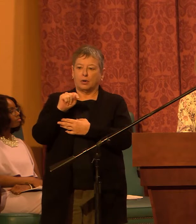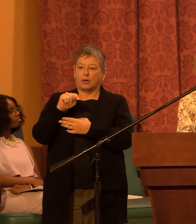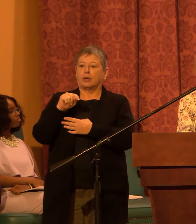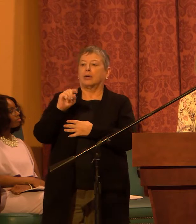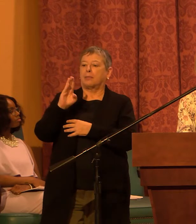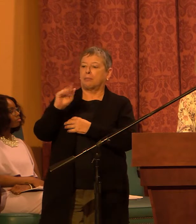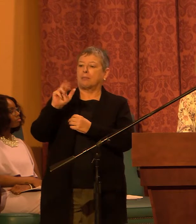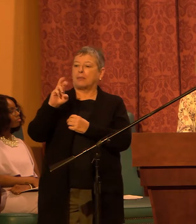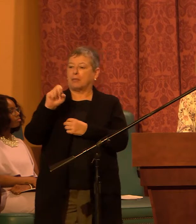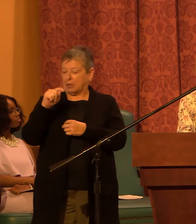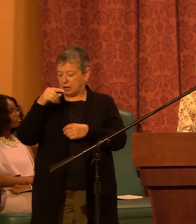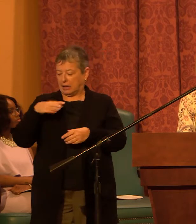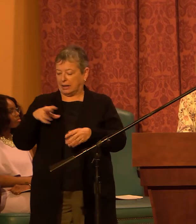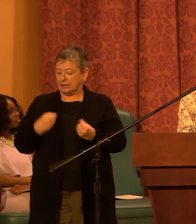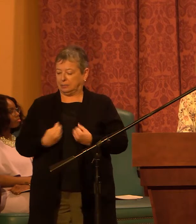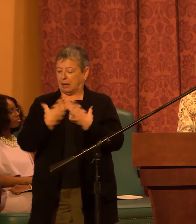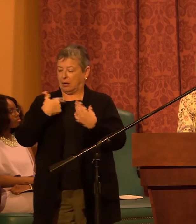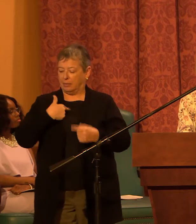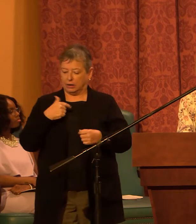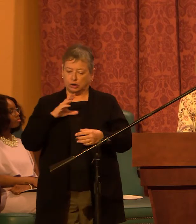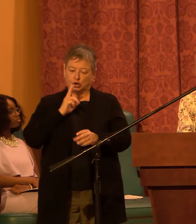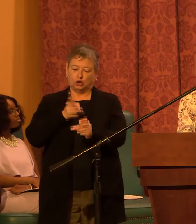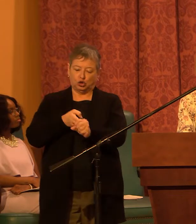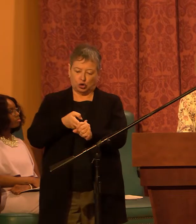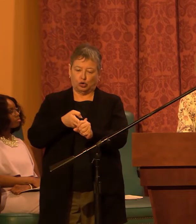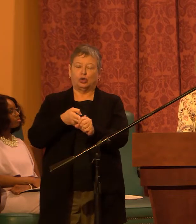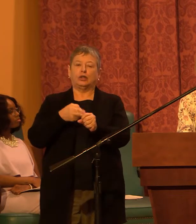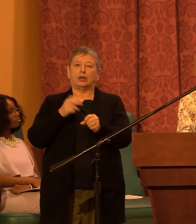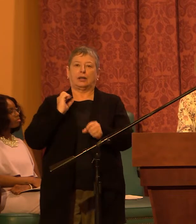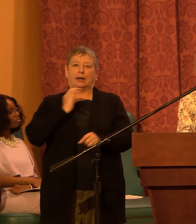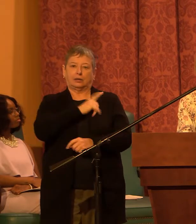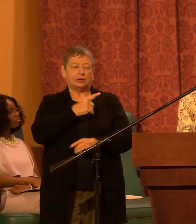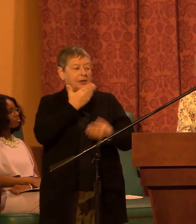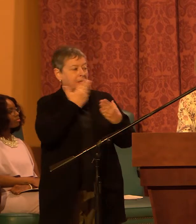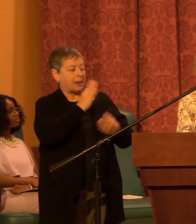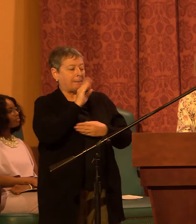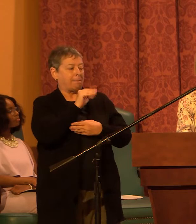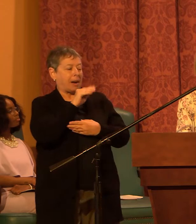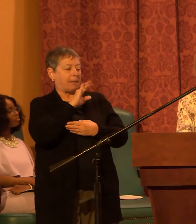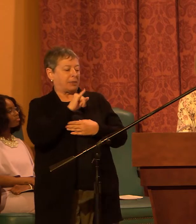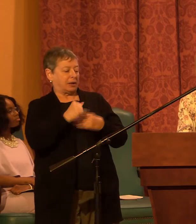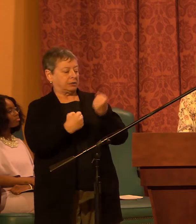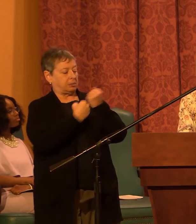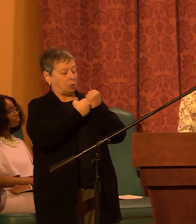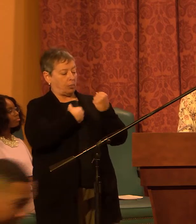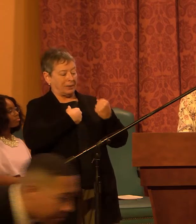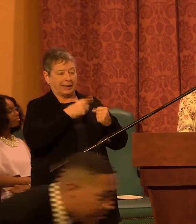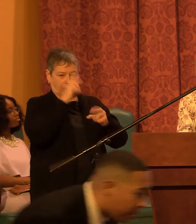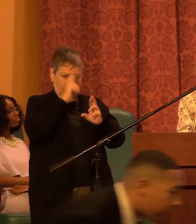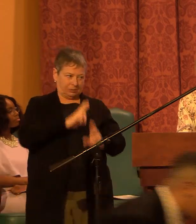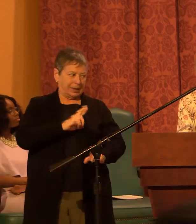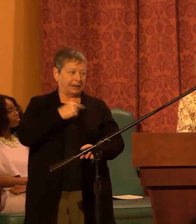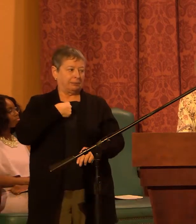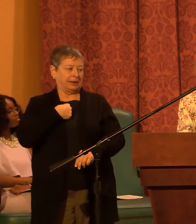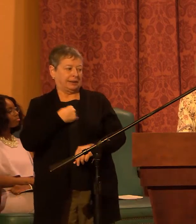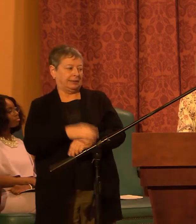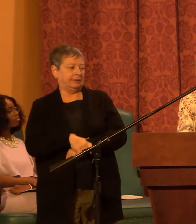the council. I would also love to thank Bambi Polizzola for always supporting me and respecting me.